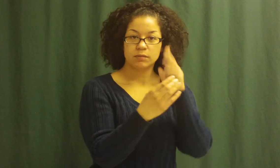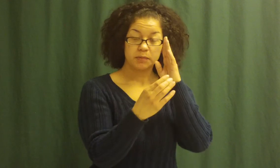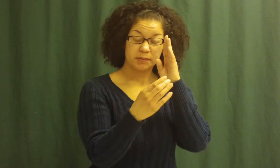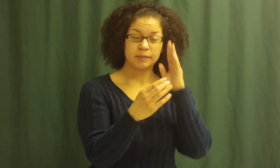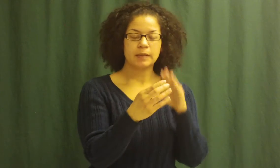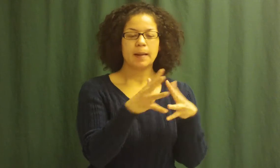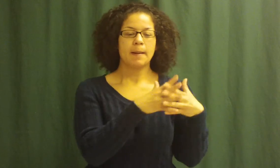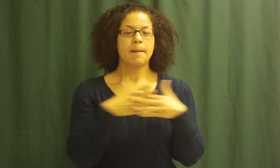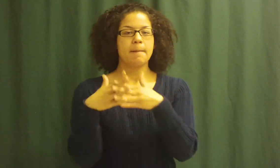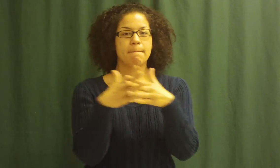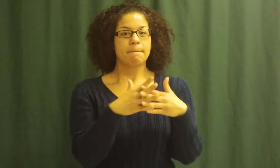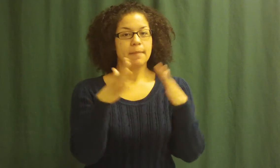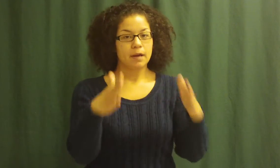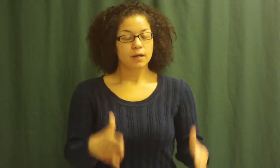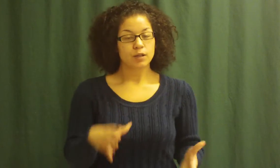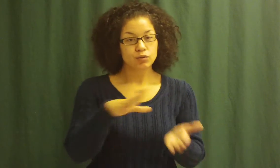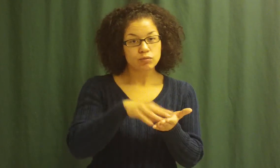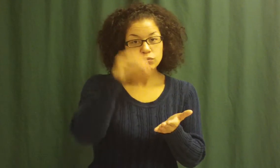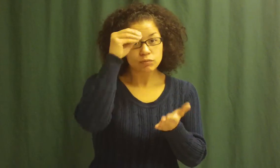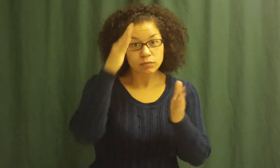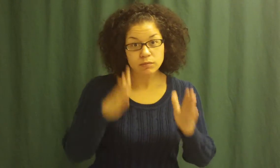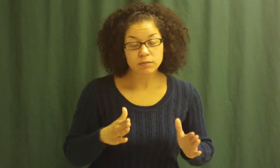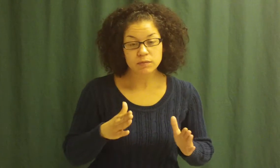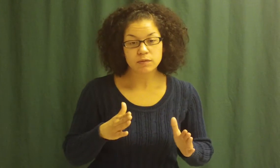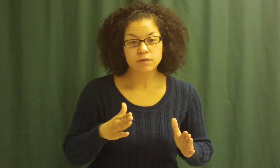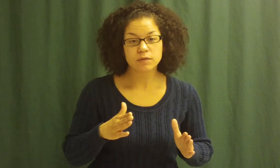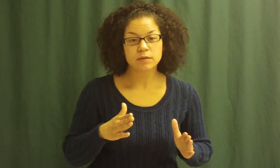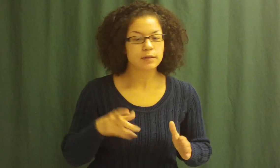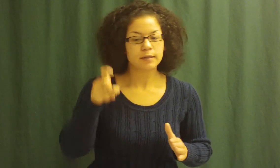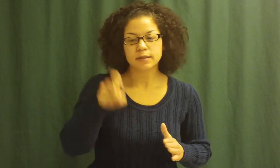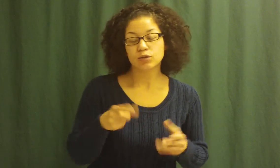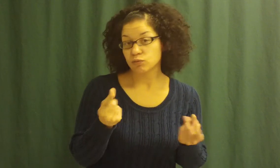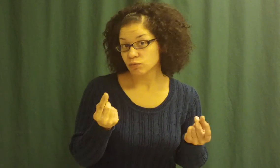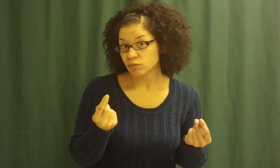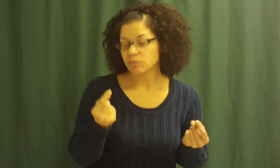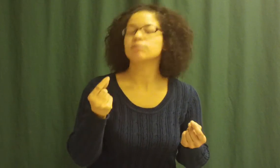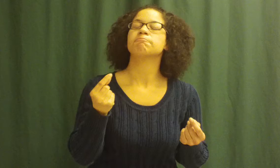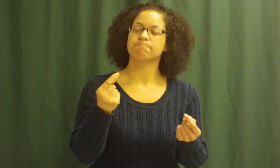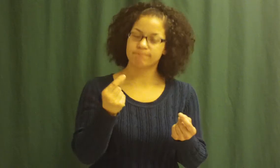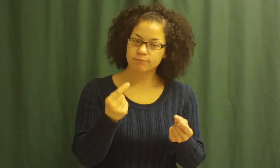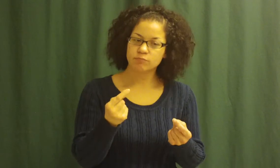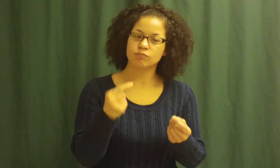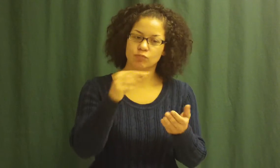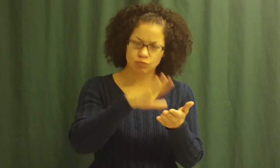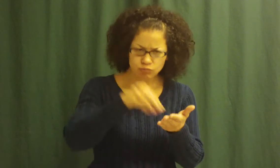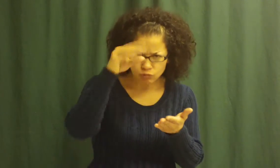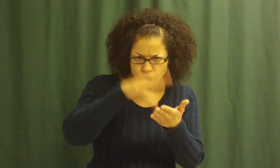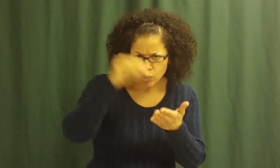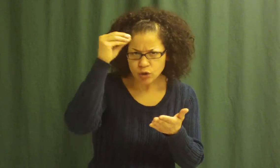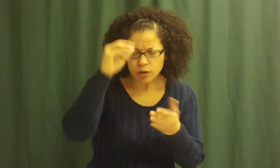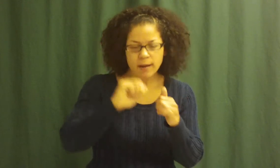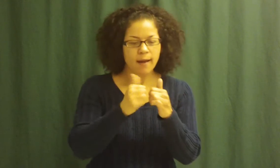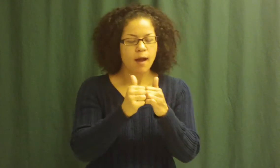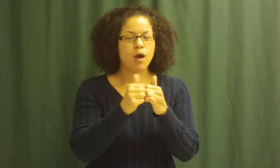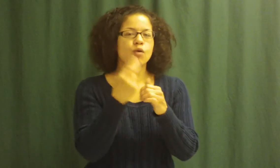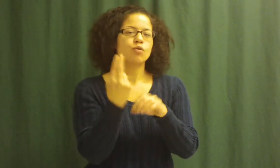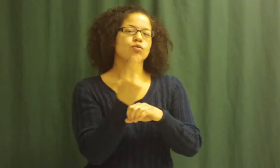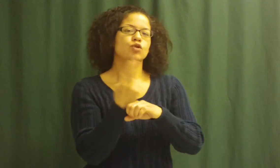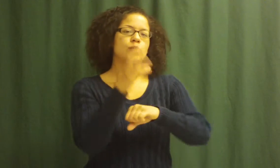American students must learn to use computers to survive in college and business. In contrast to young